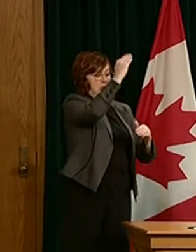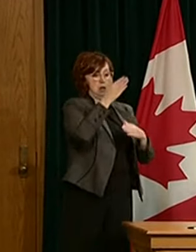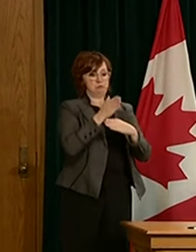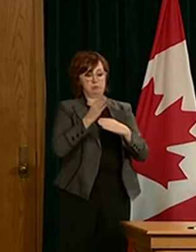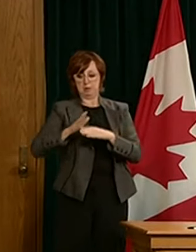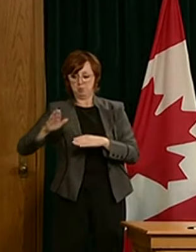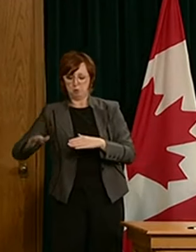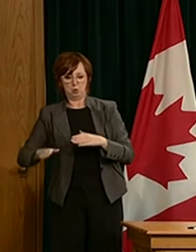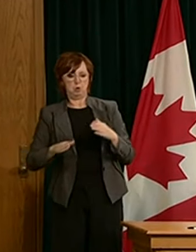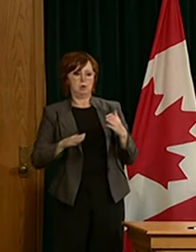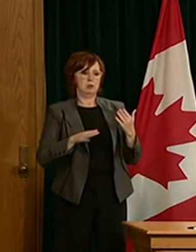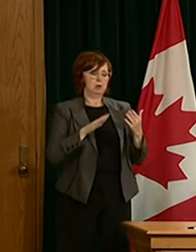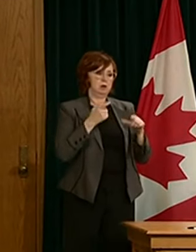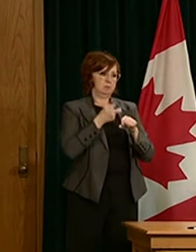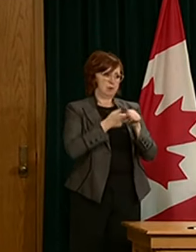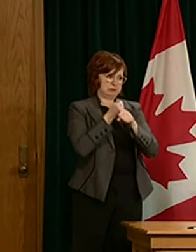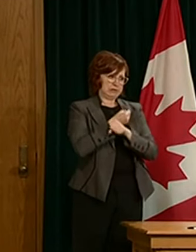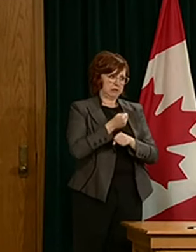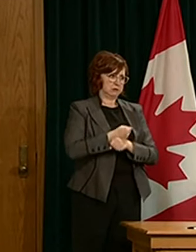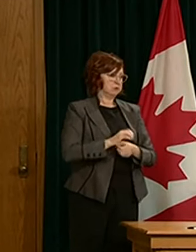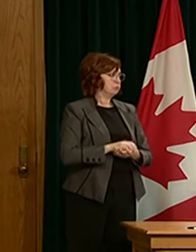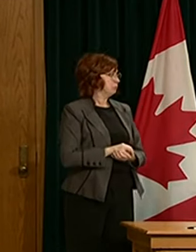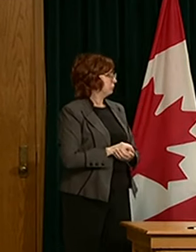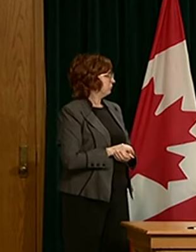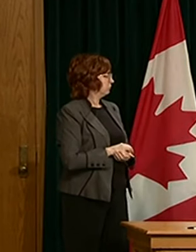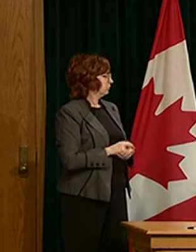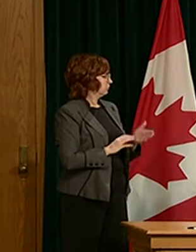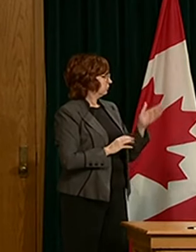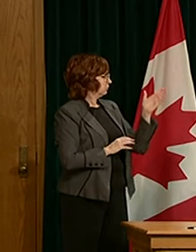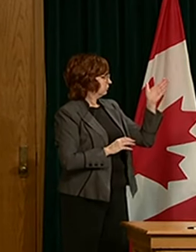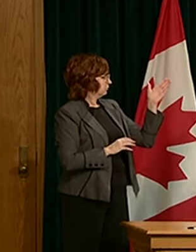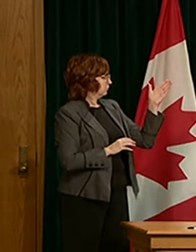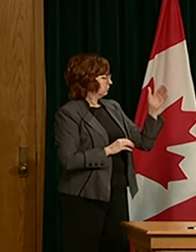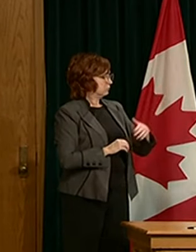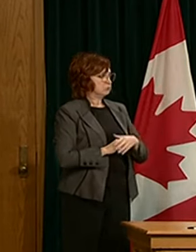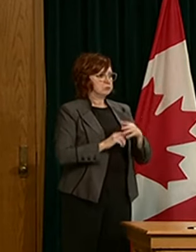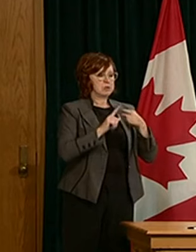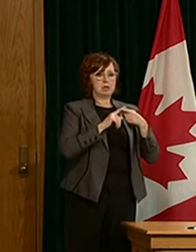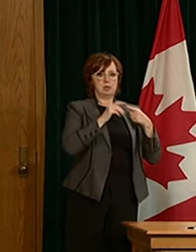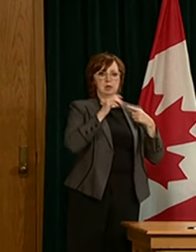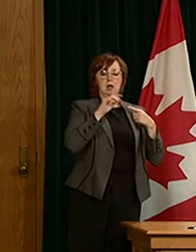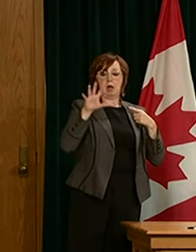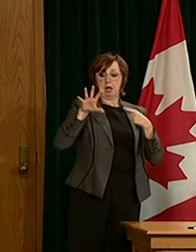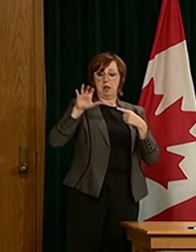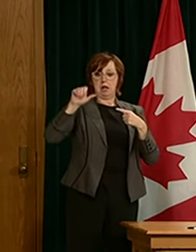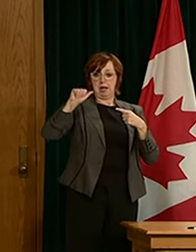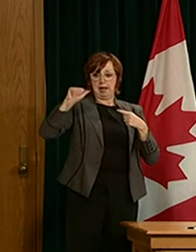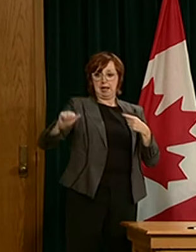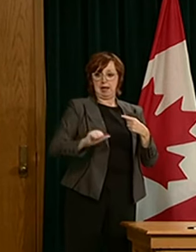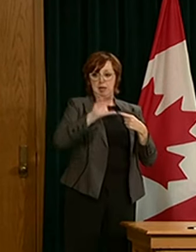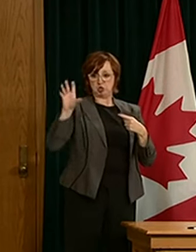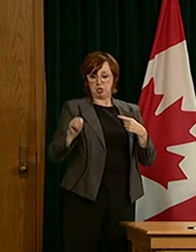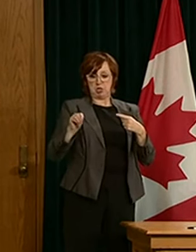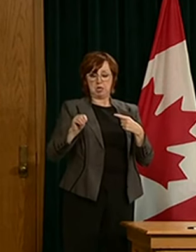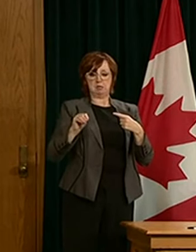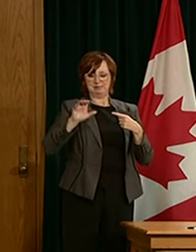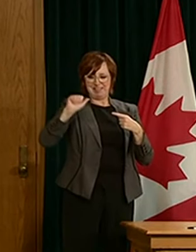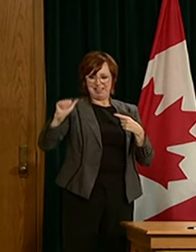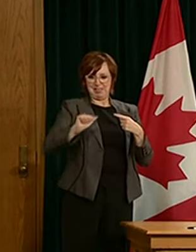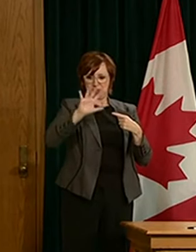published evidence coming out of Asia as well as Europe to look at the number of patients